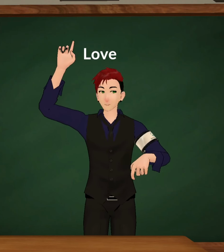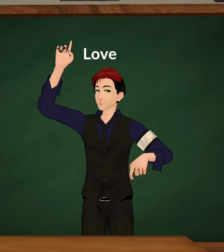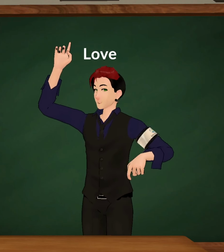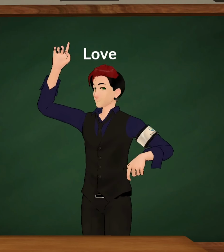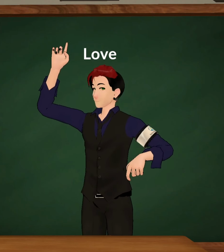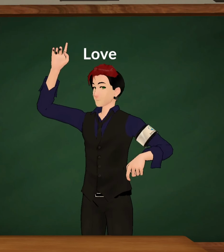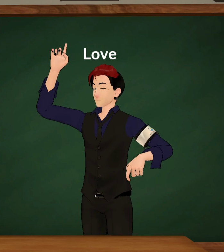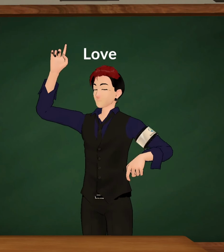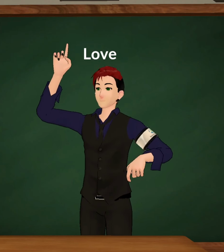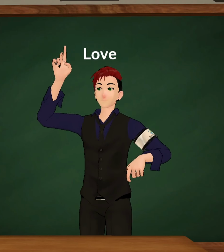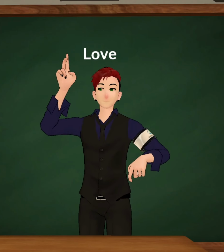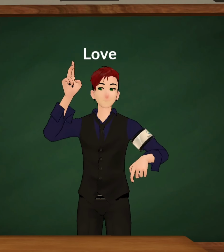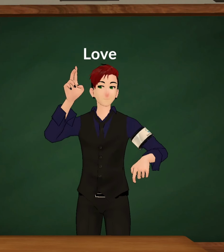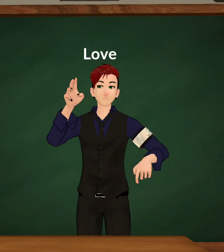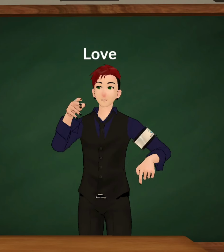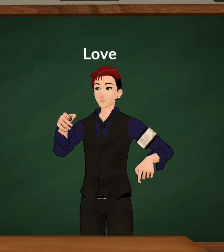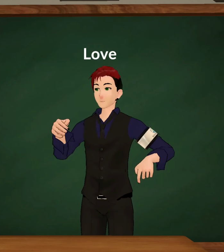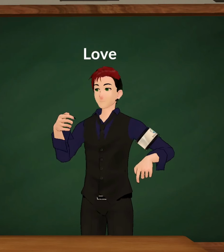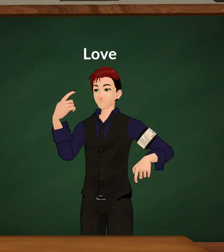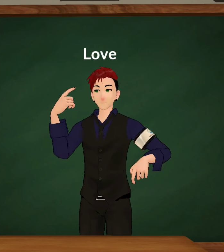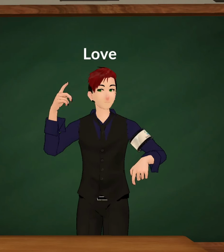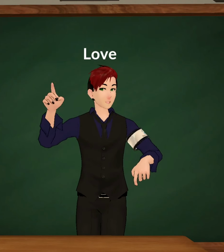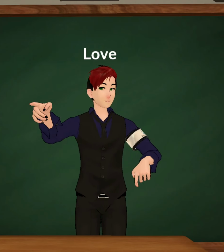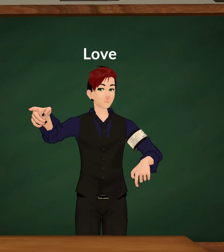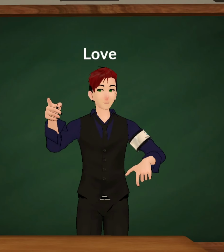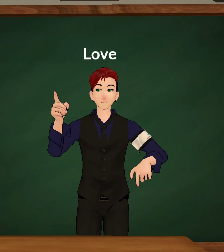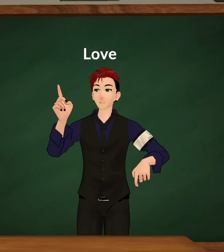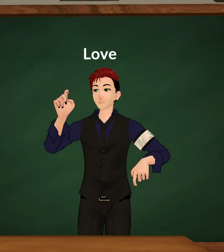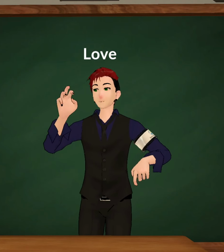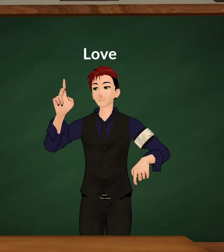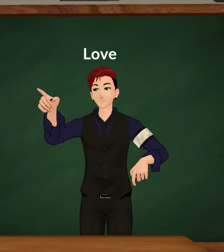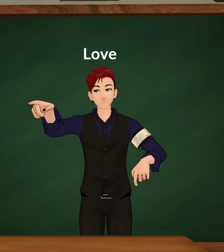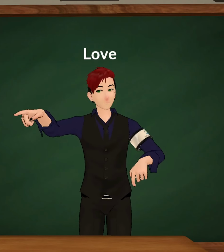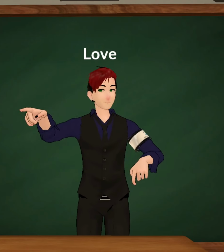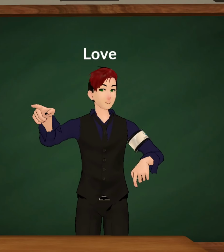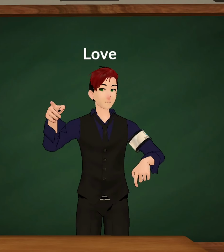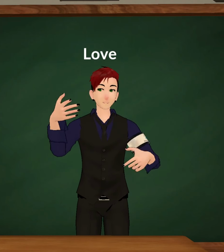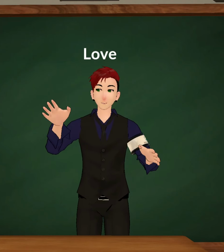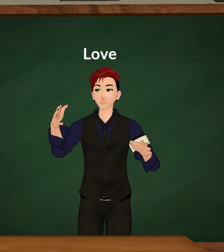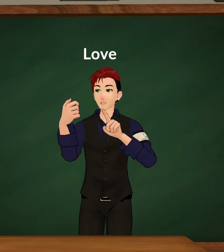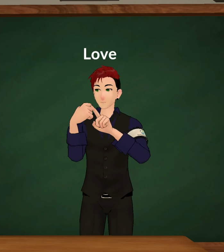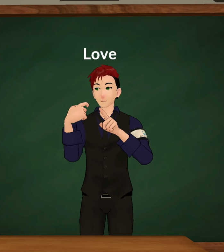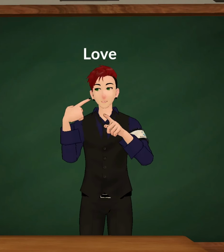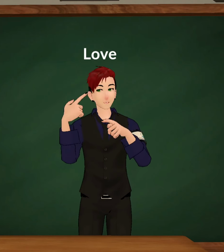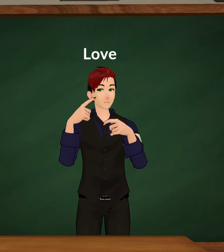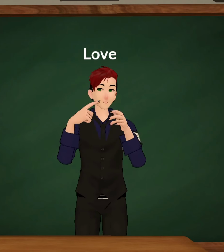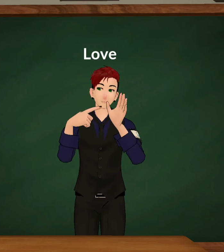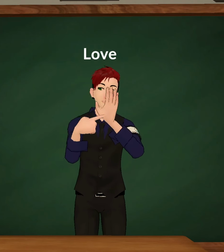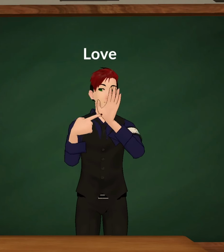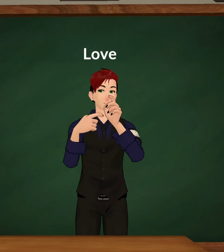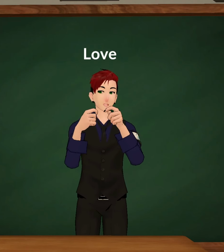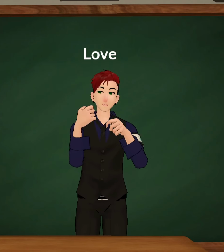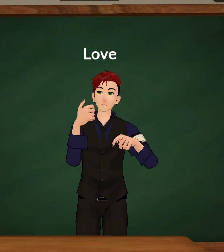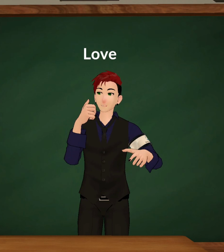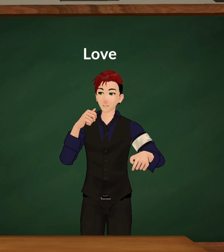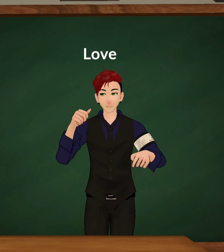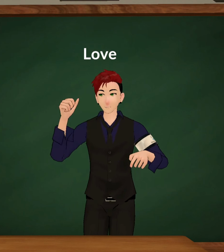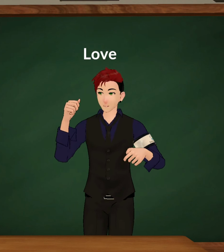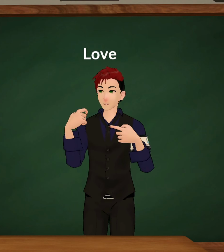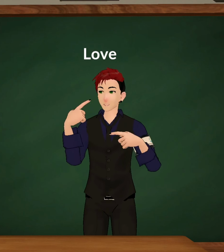Okay. So, and Gamma's already got me because this is with the example I used yesterday, I